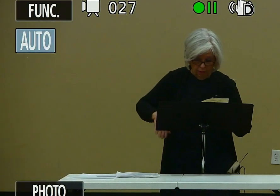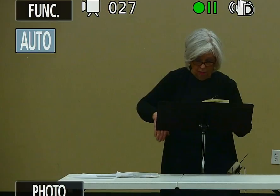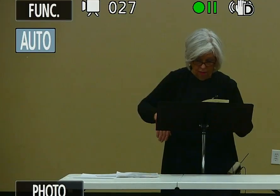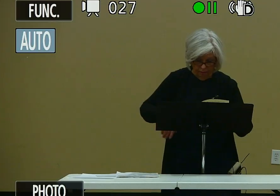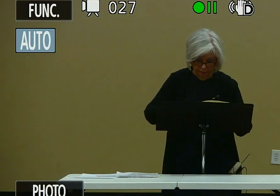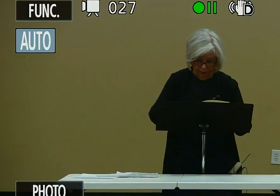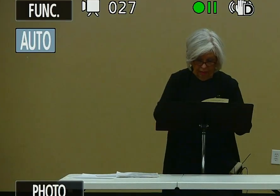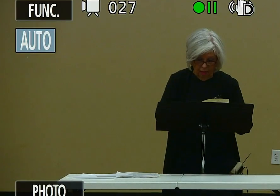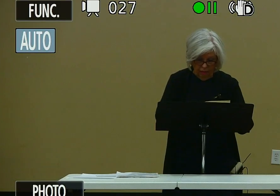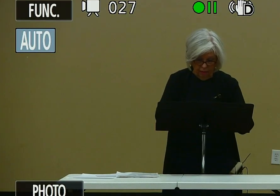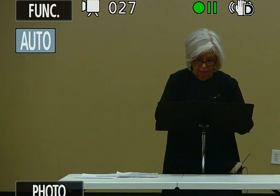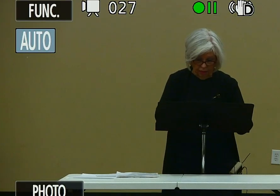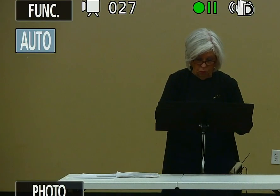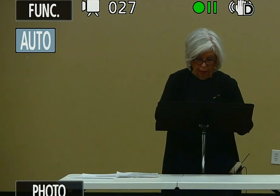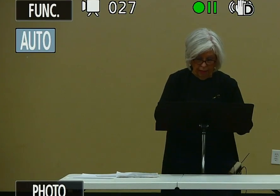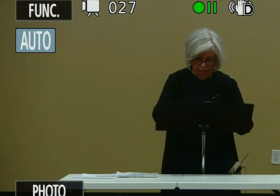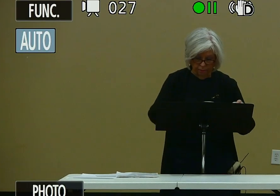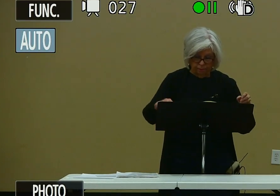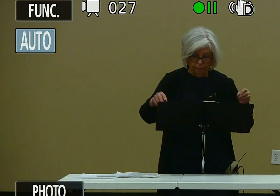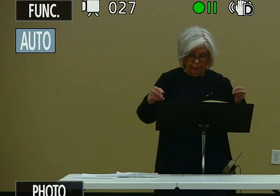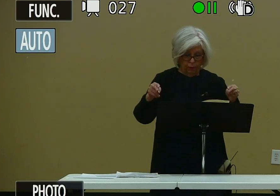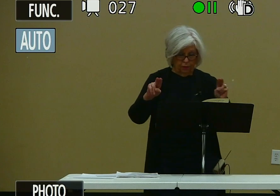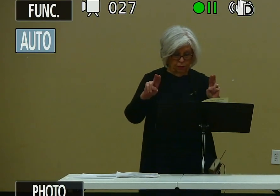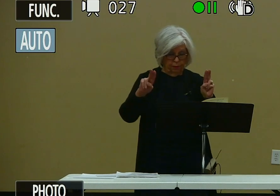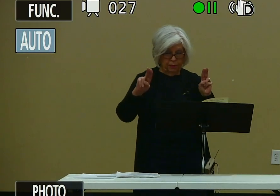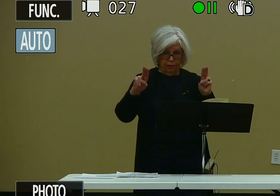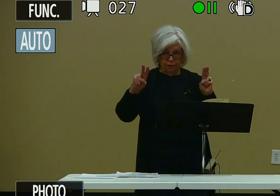yet. Next, when. Okay, 2 index